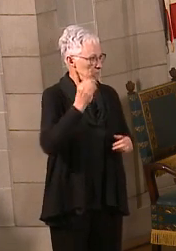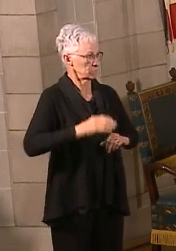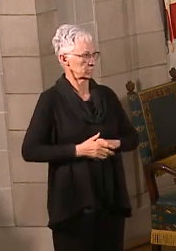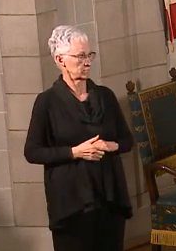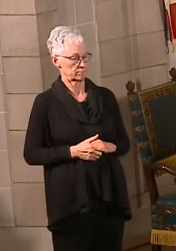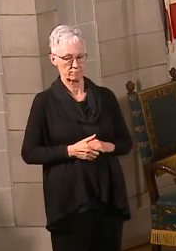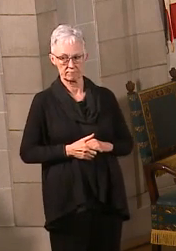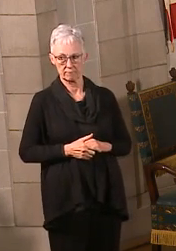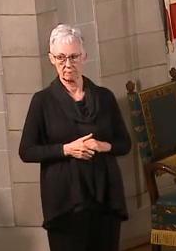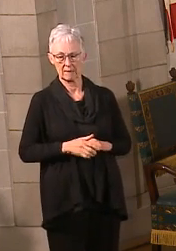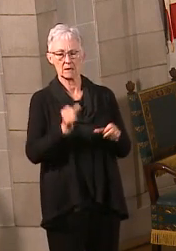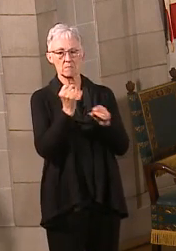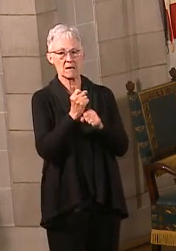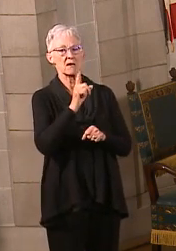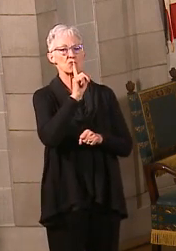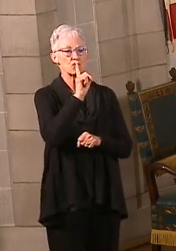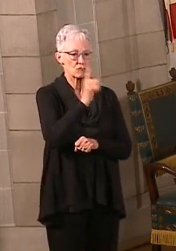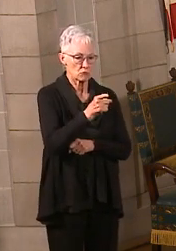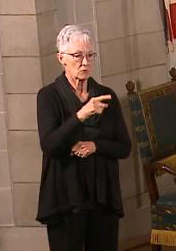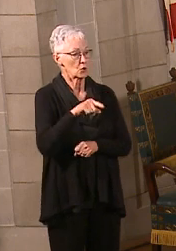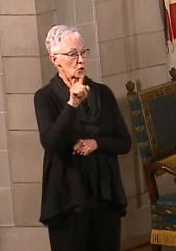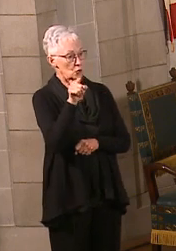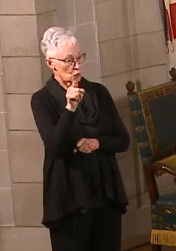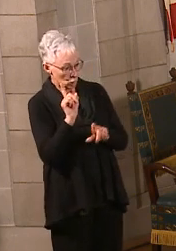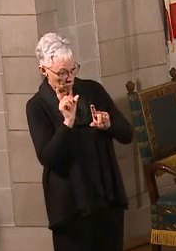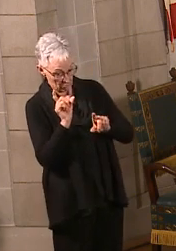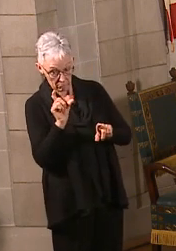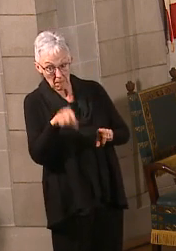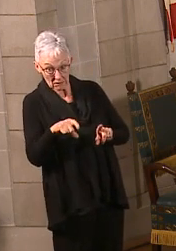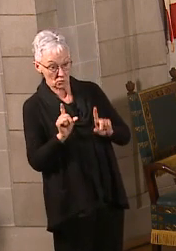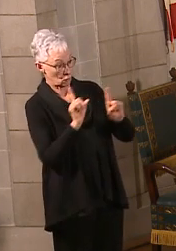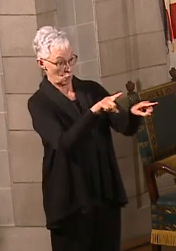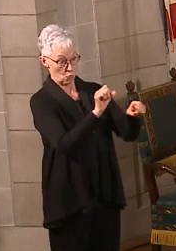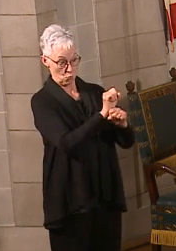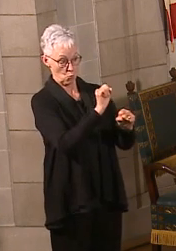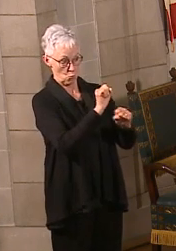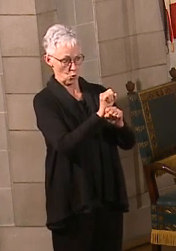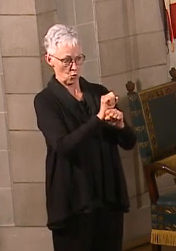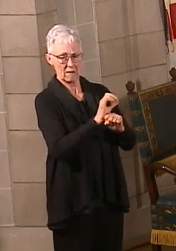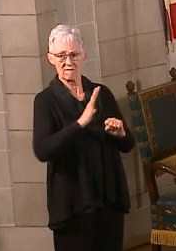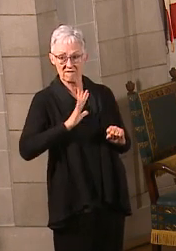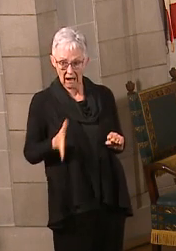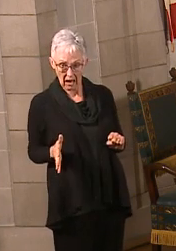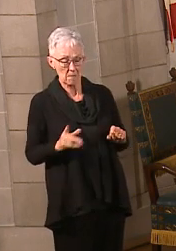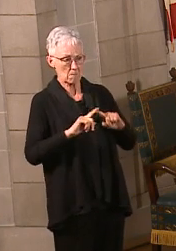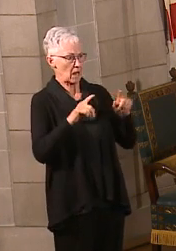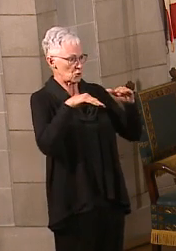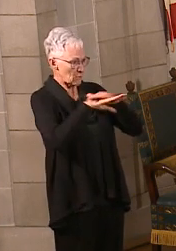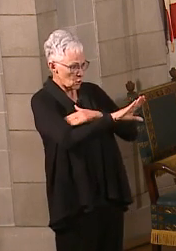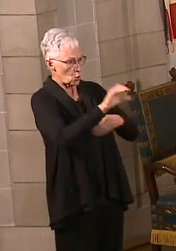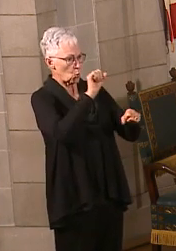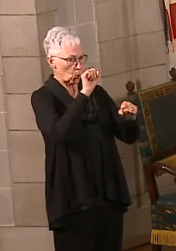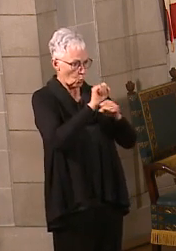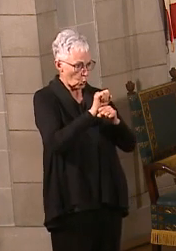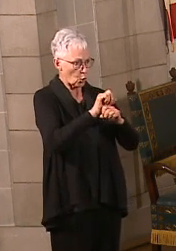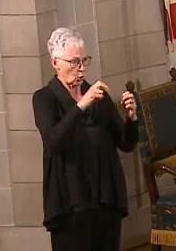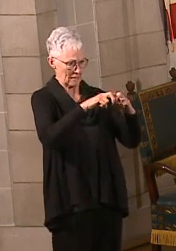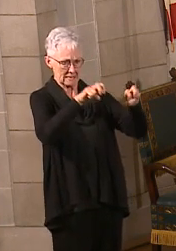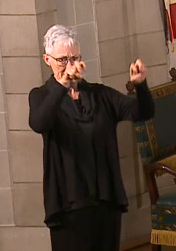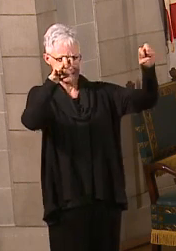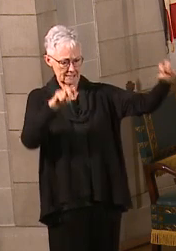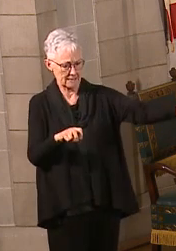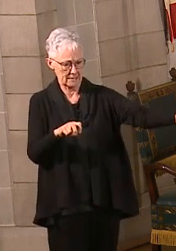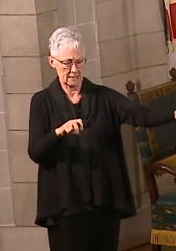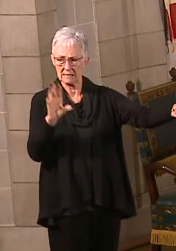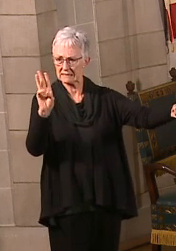is socially distancing. When you go to work, we want you to go to work. But we want you to work from home when you can and